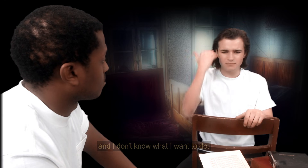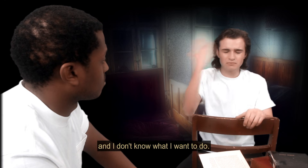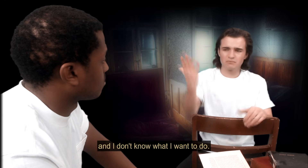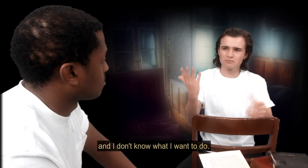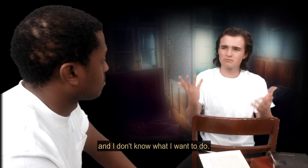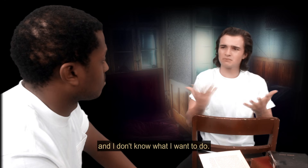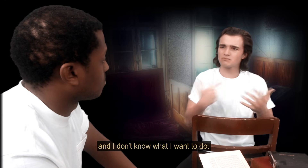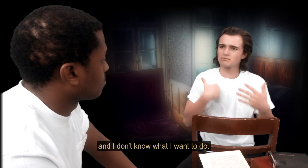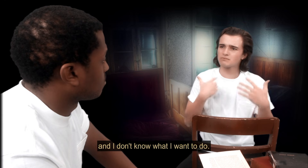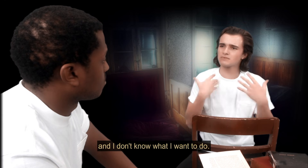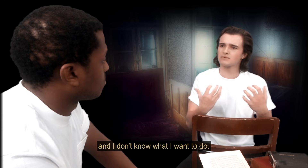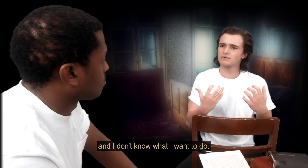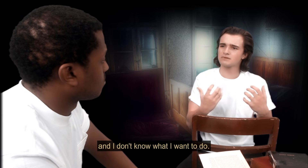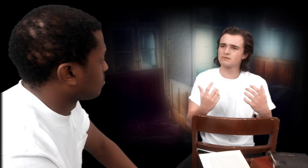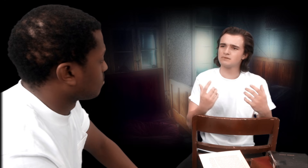and I don't know what I want to do.